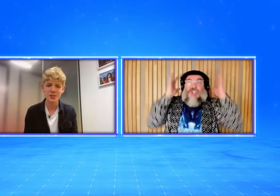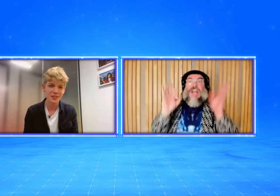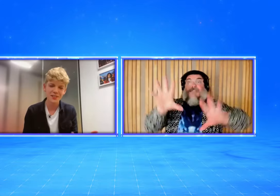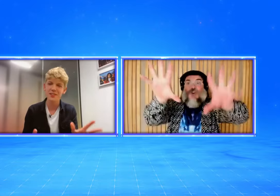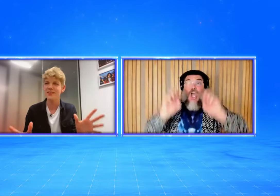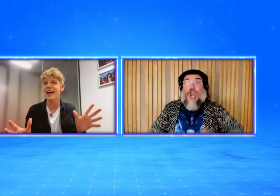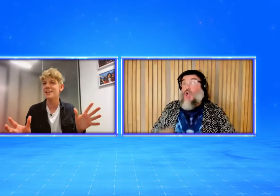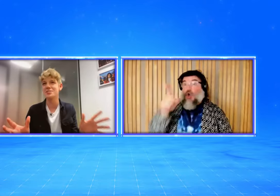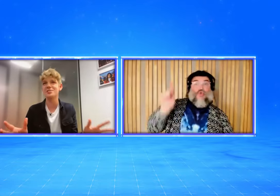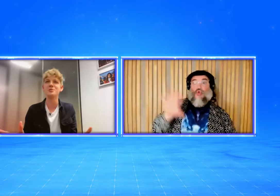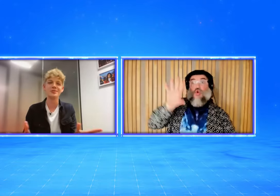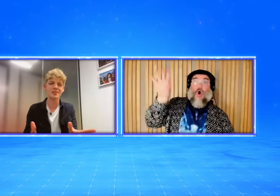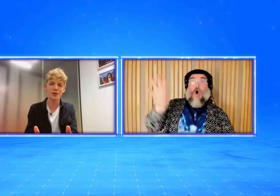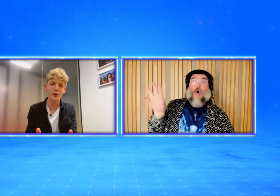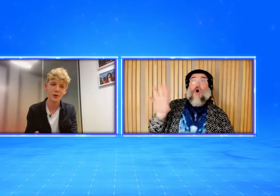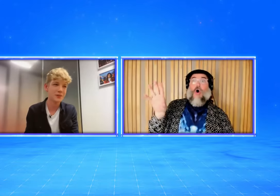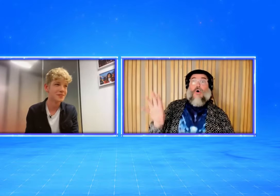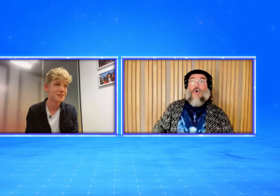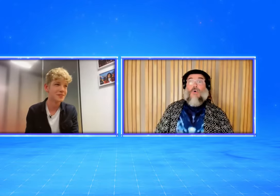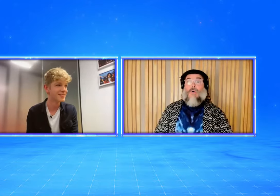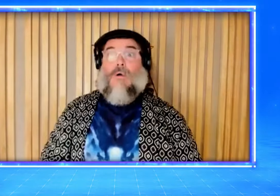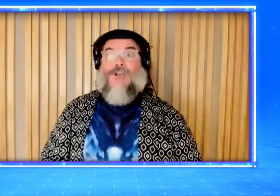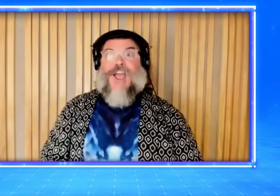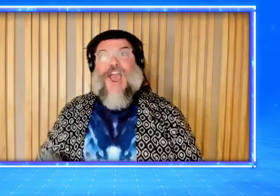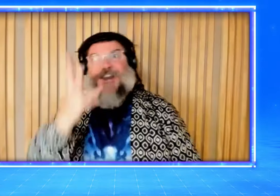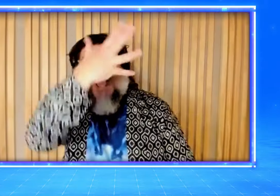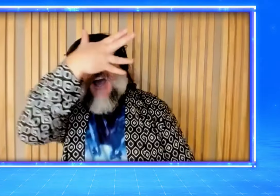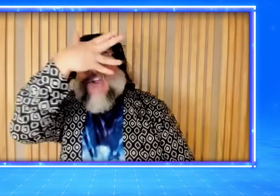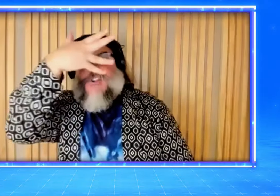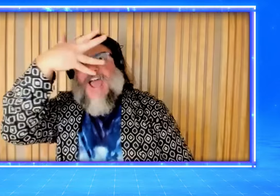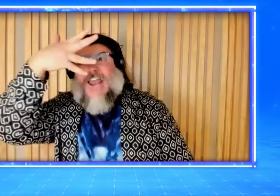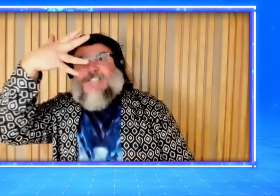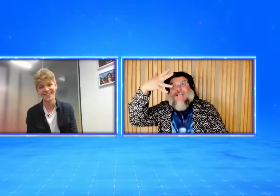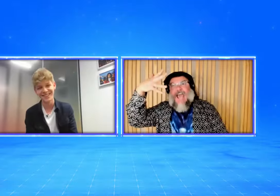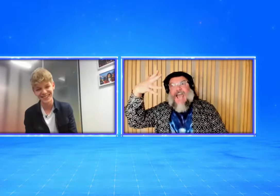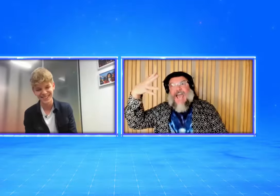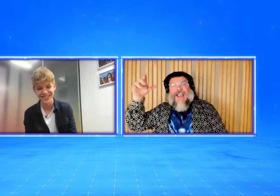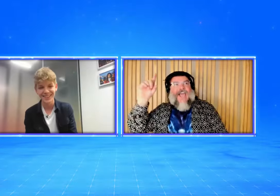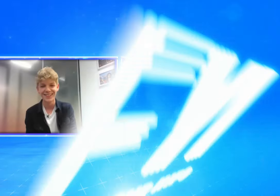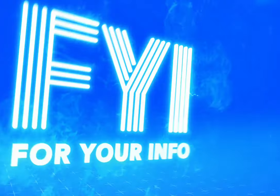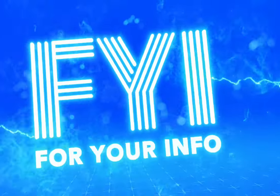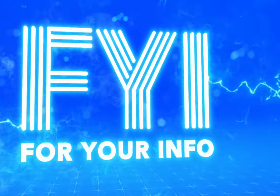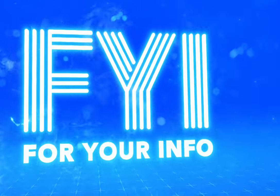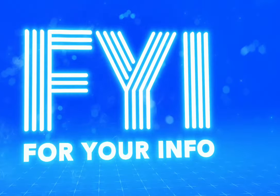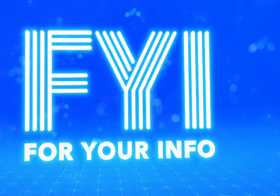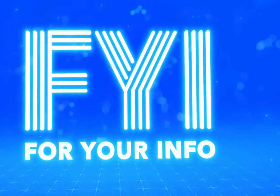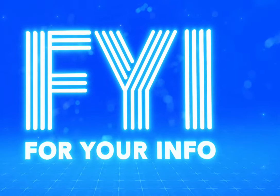shouldn't have let you go. And now you're out of sight, yeah.